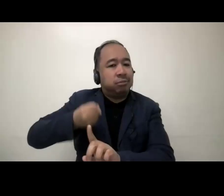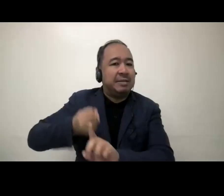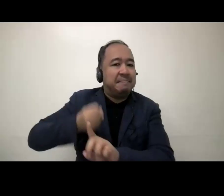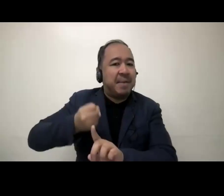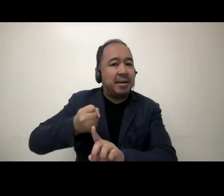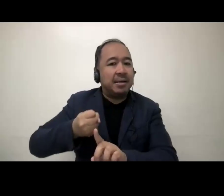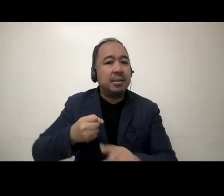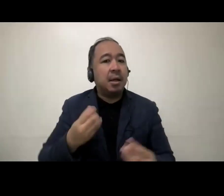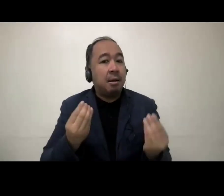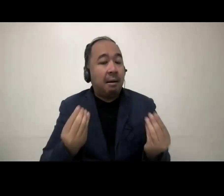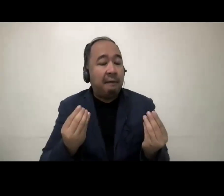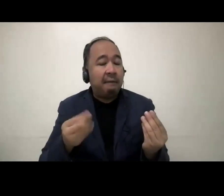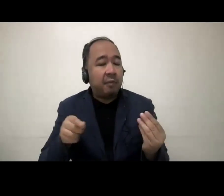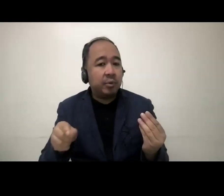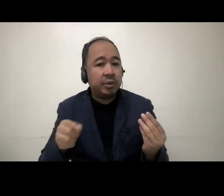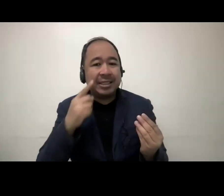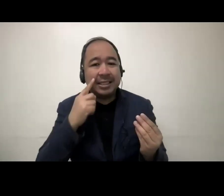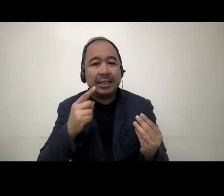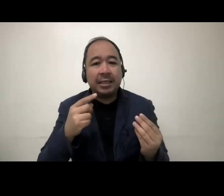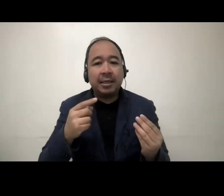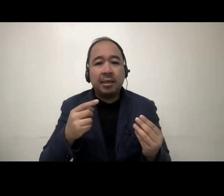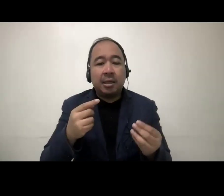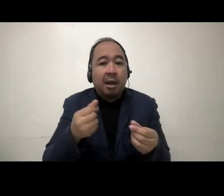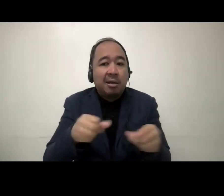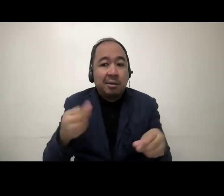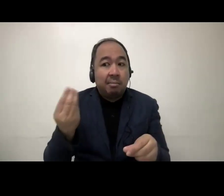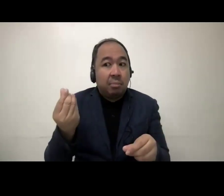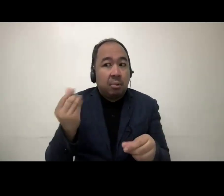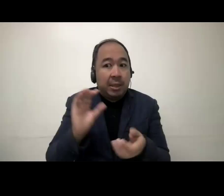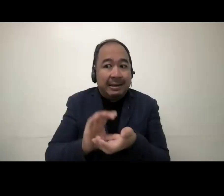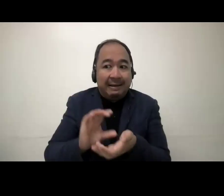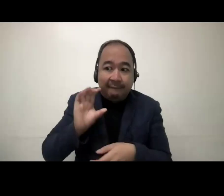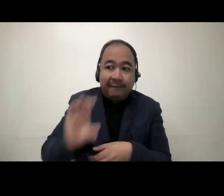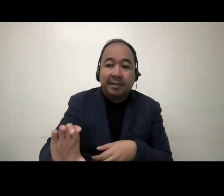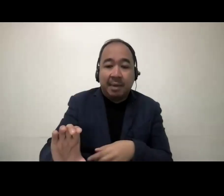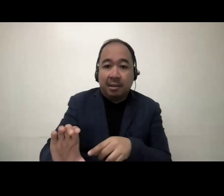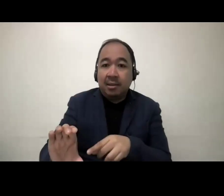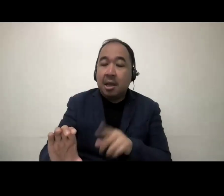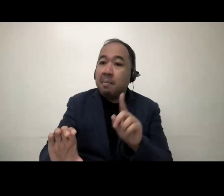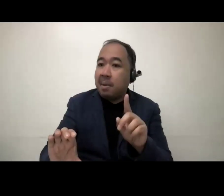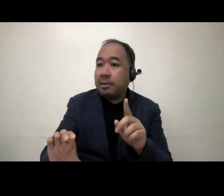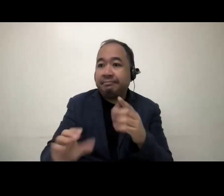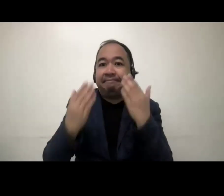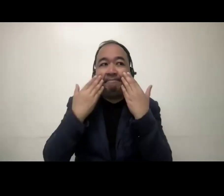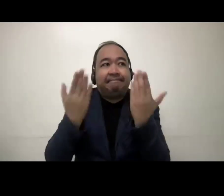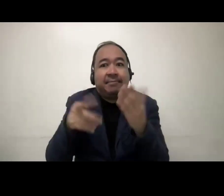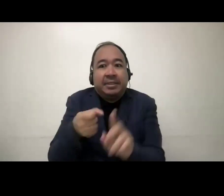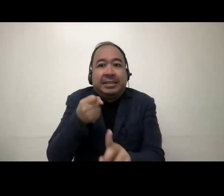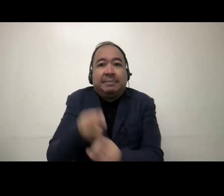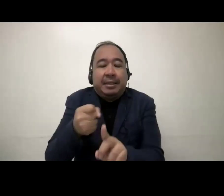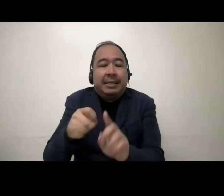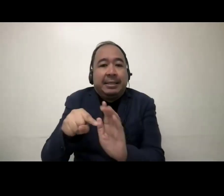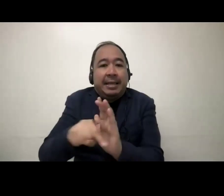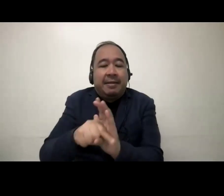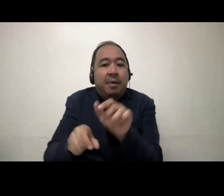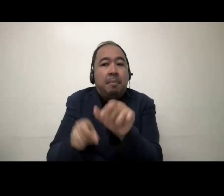risk systems if an investment harms the people on the ground. And I think we have to consider that. And I also